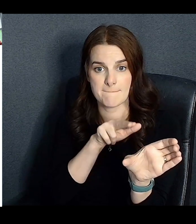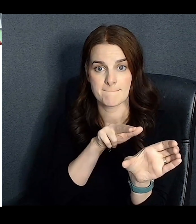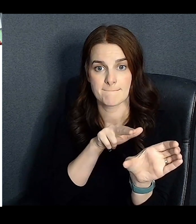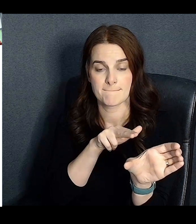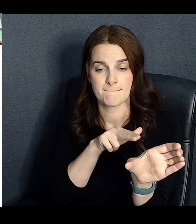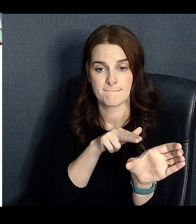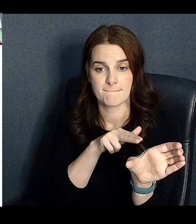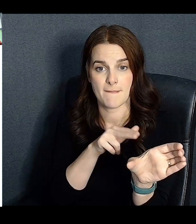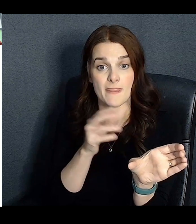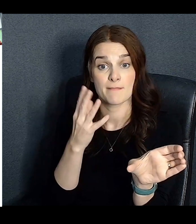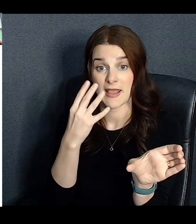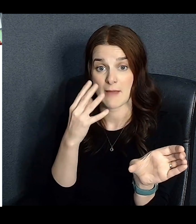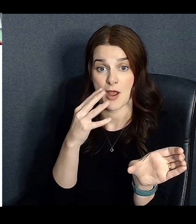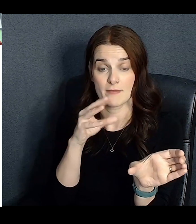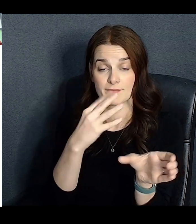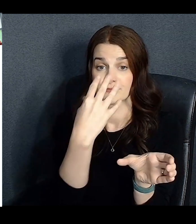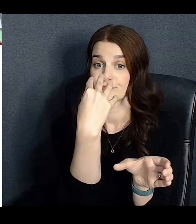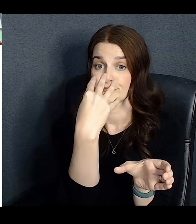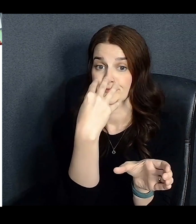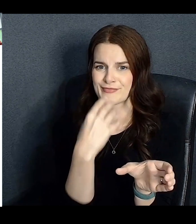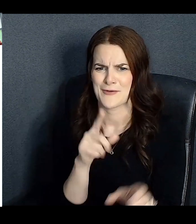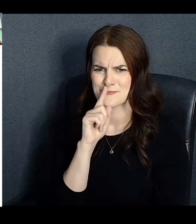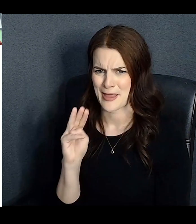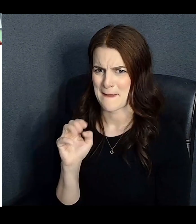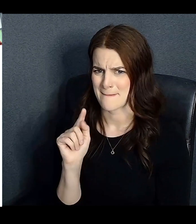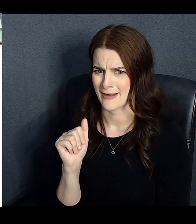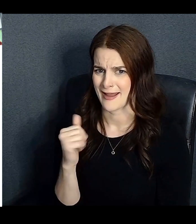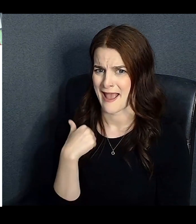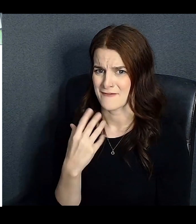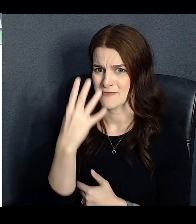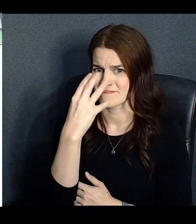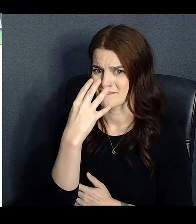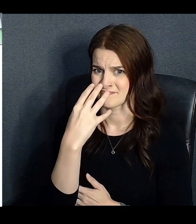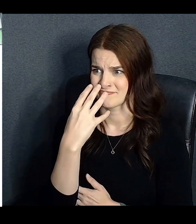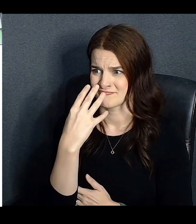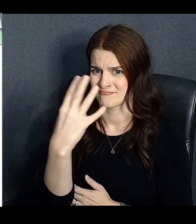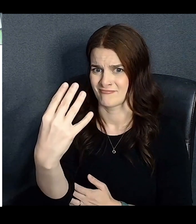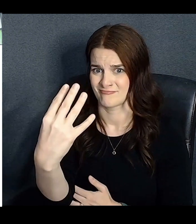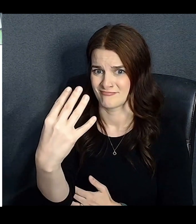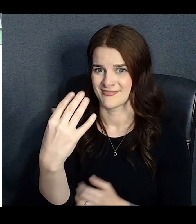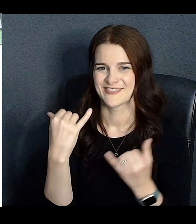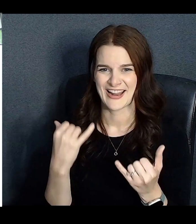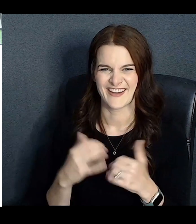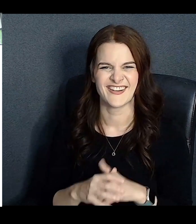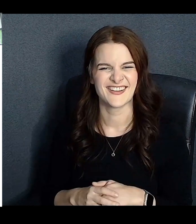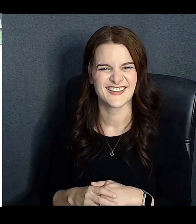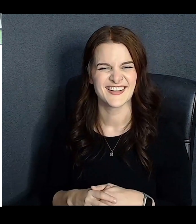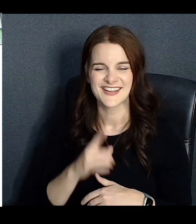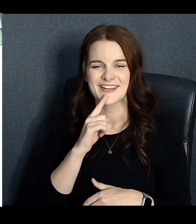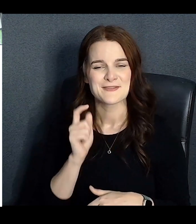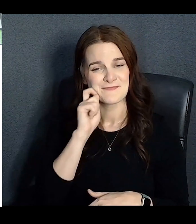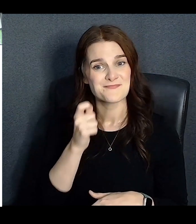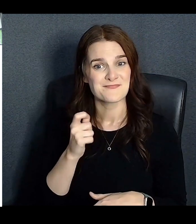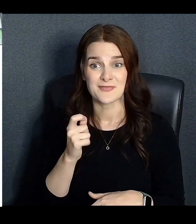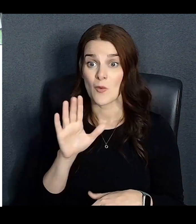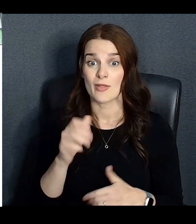have um my camera looking at me right now. Great thing that it makes your life a